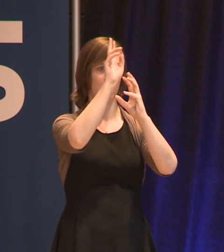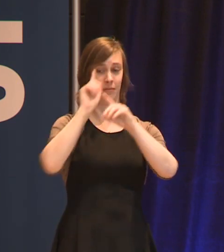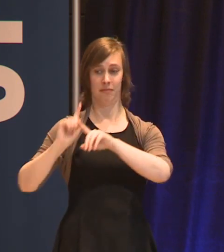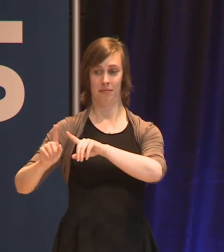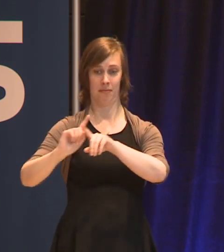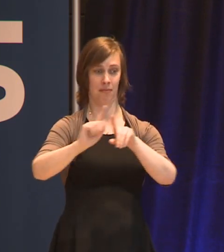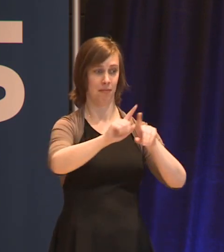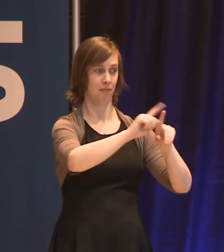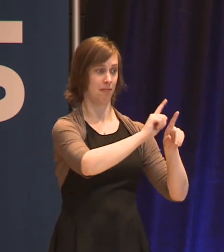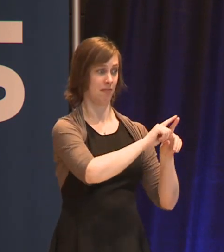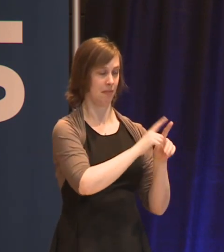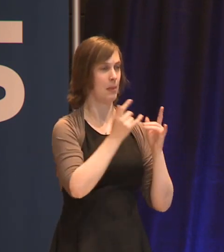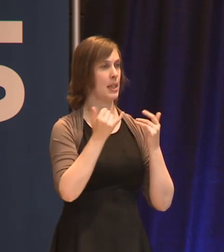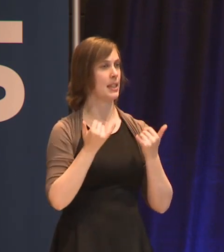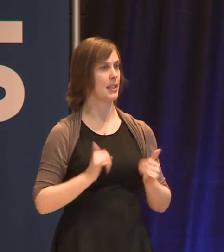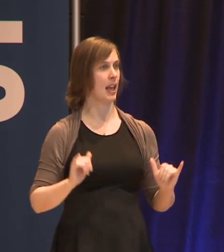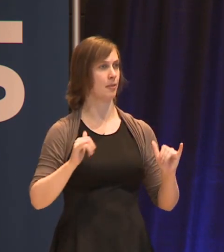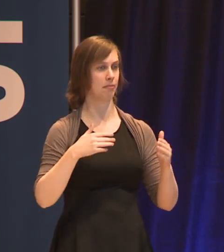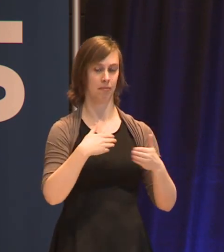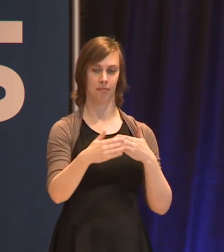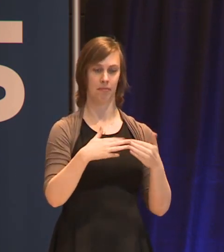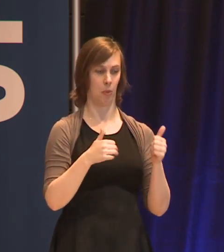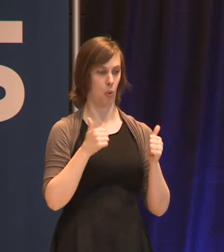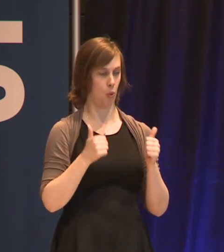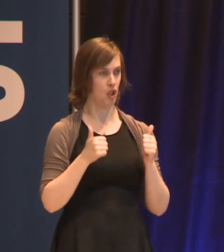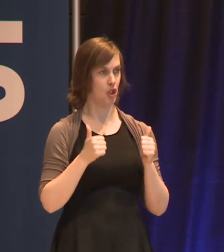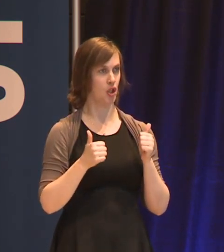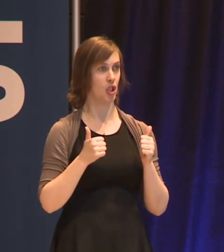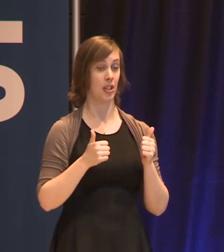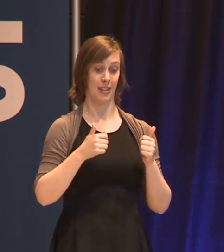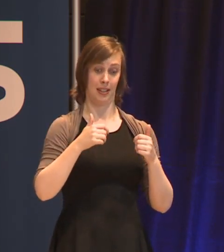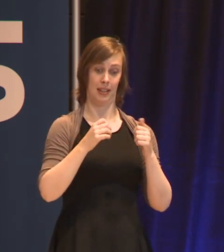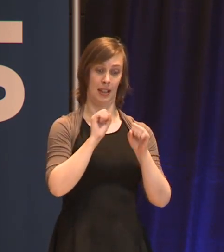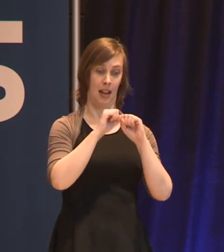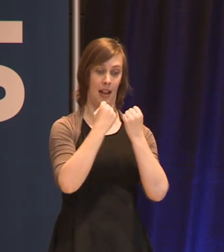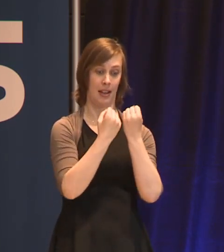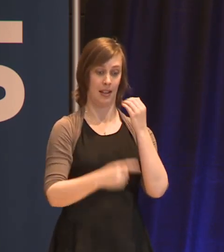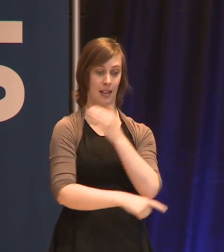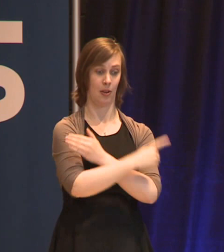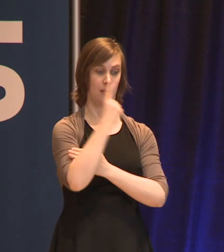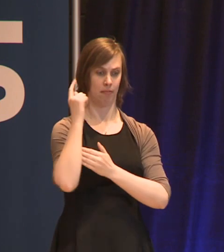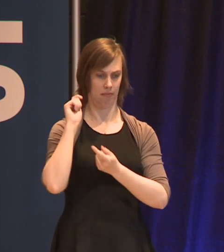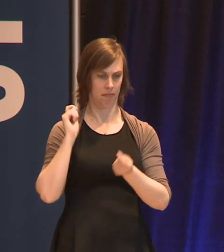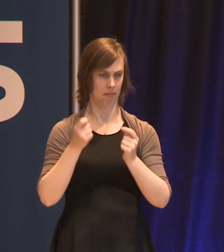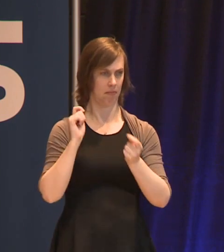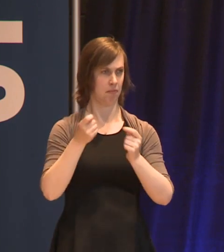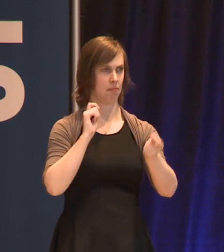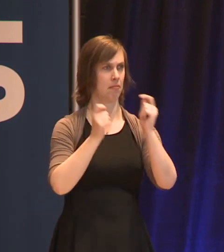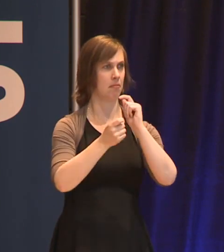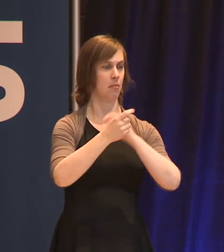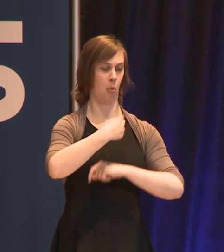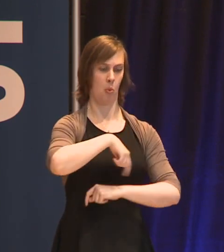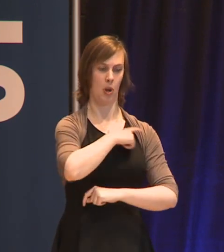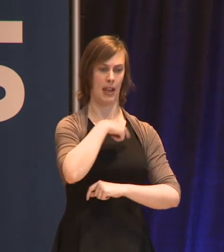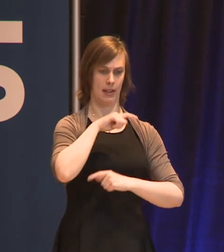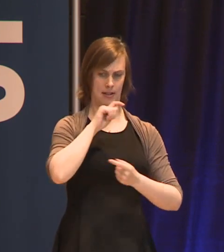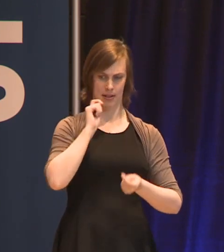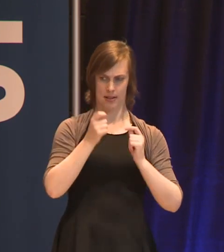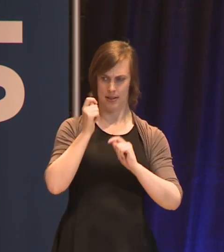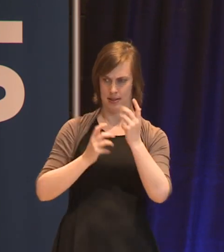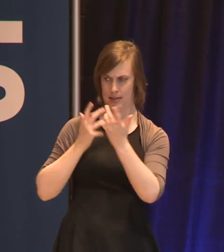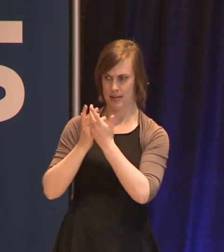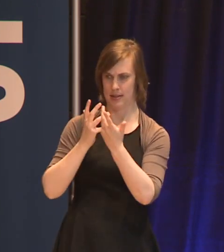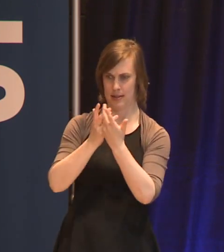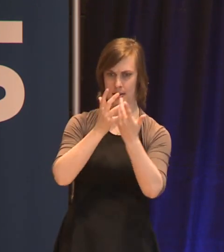pace of change faced by society today requires us all to learn how to continuously learn."